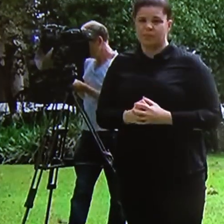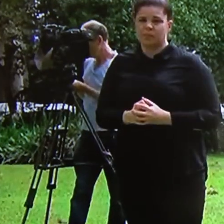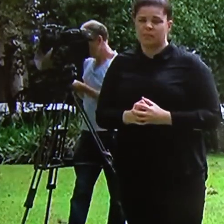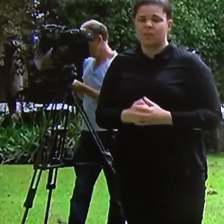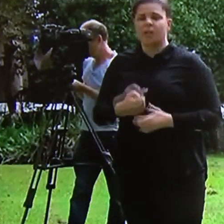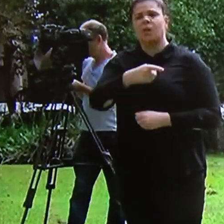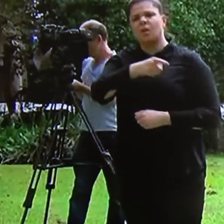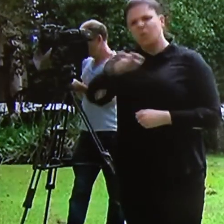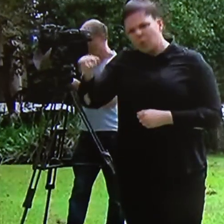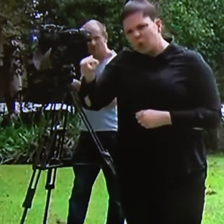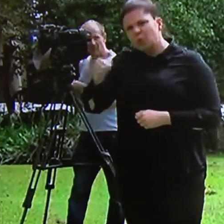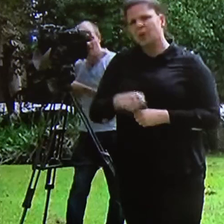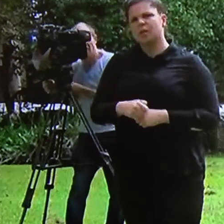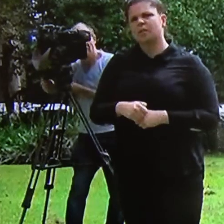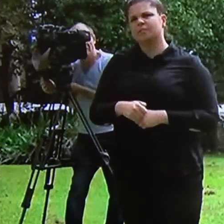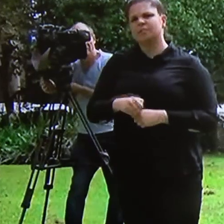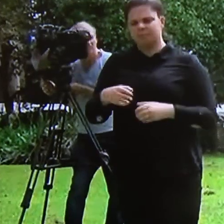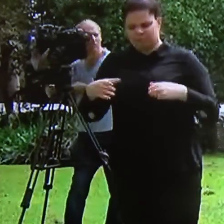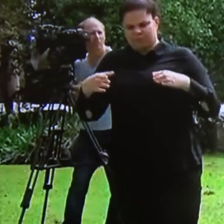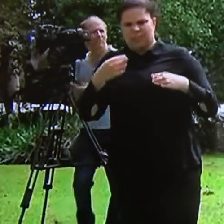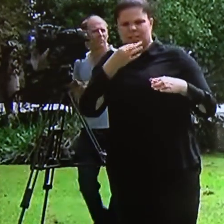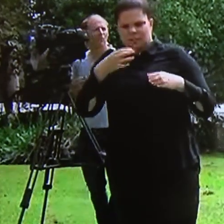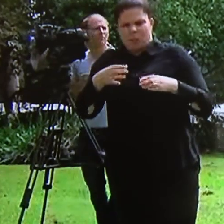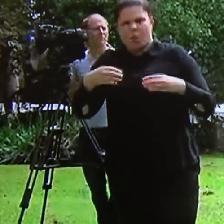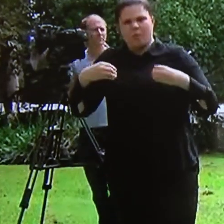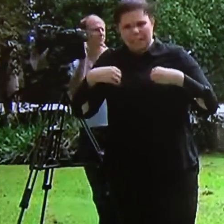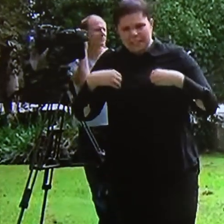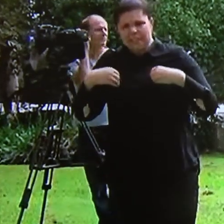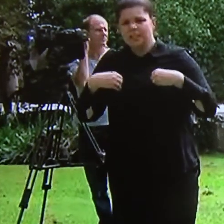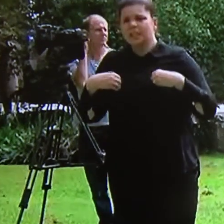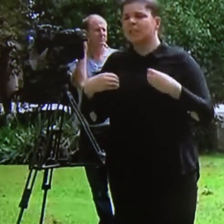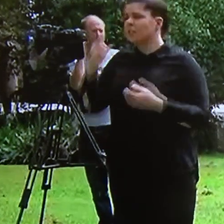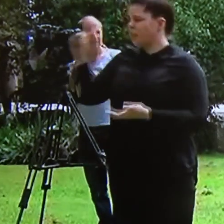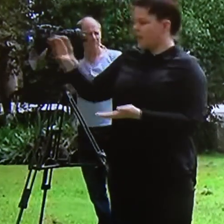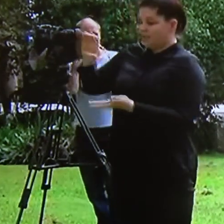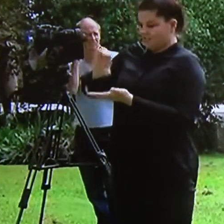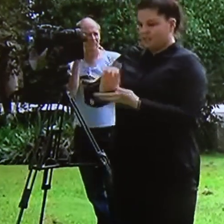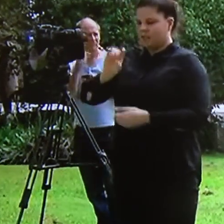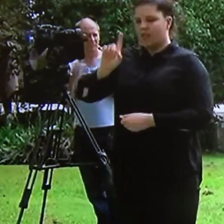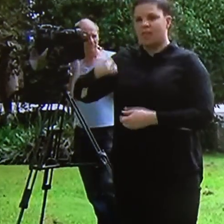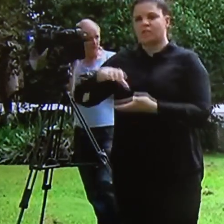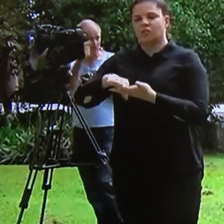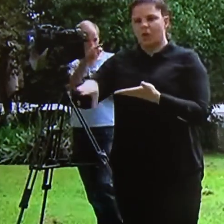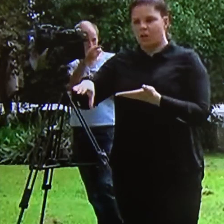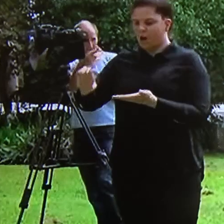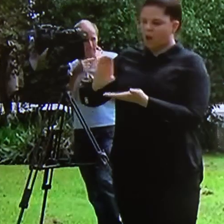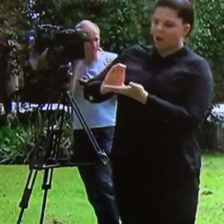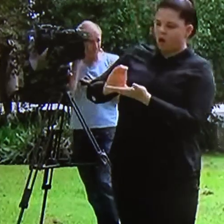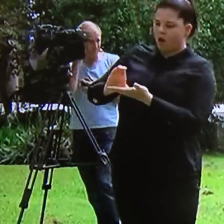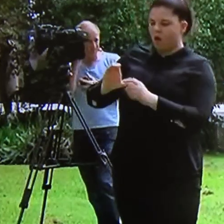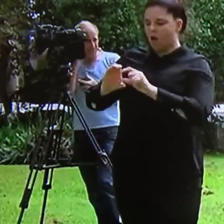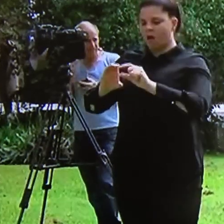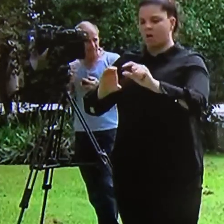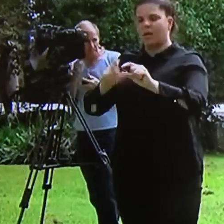for those businesses in respect of whom were eligible for grants of $10,000, use a component of that grant to